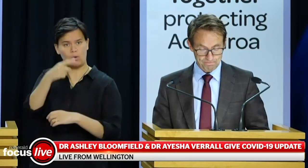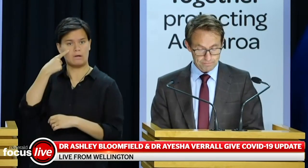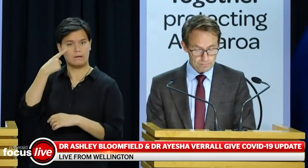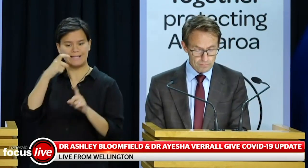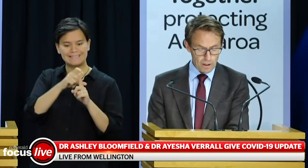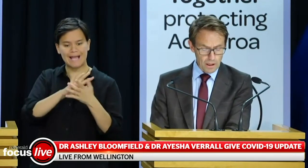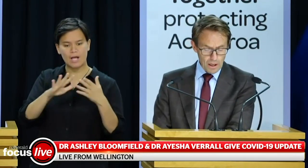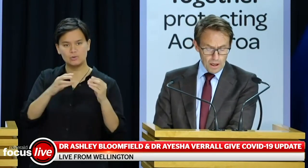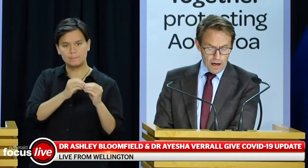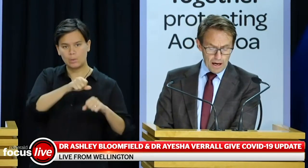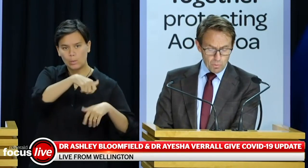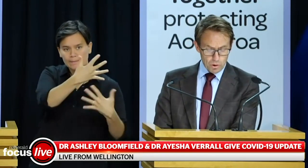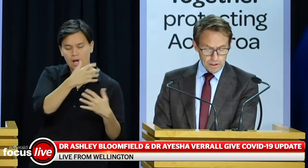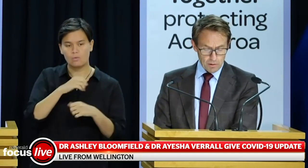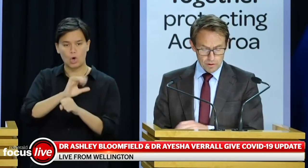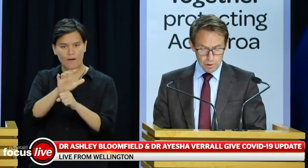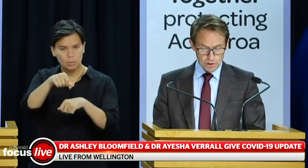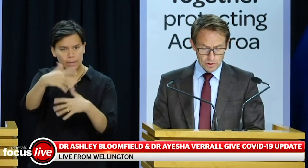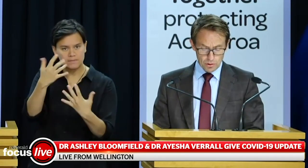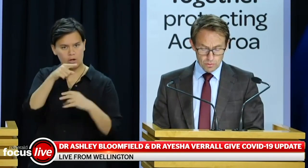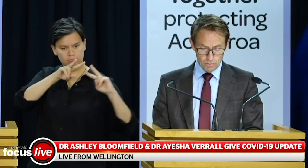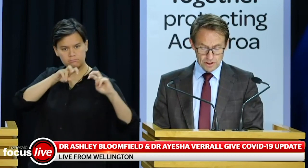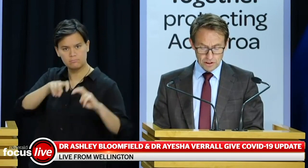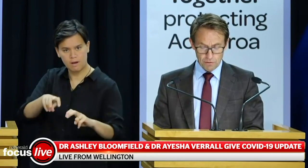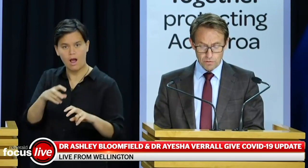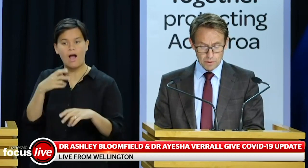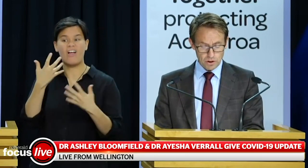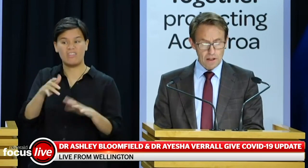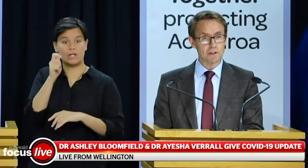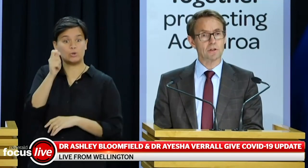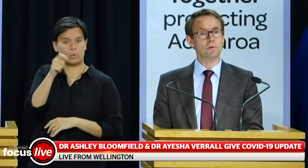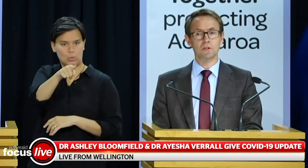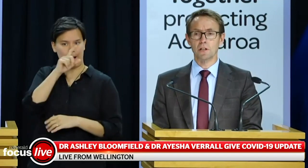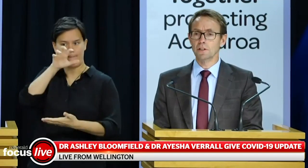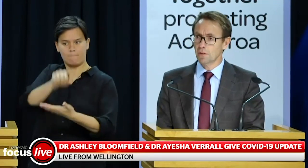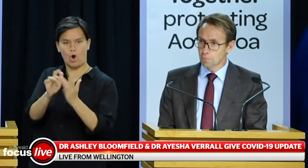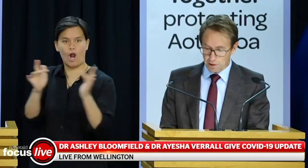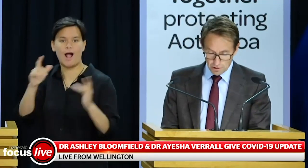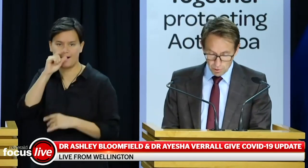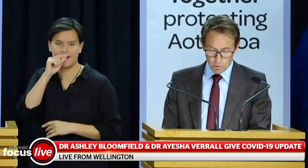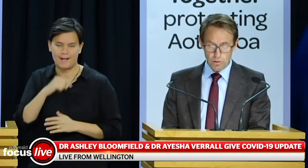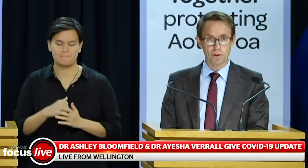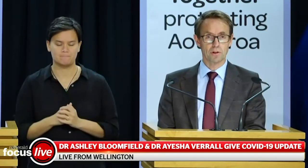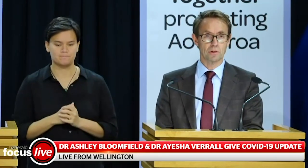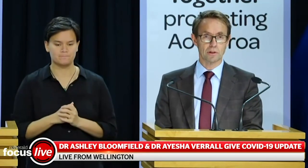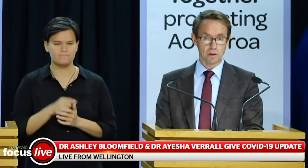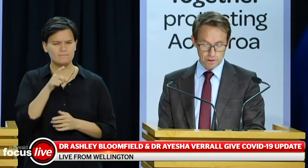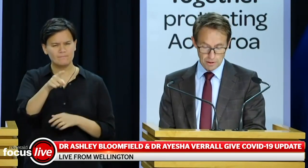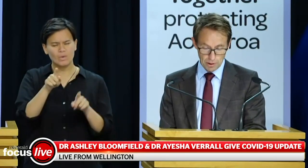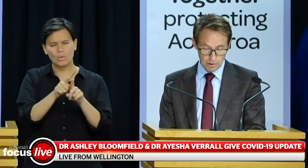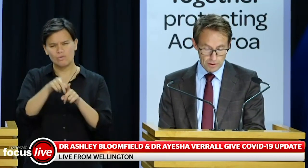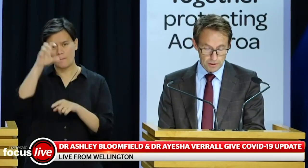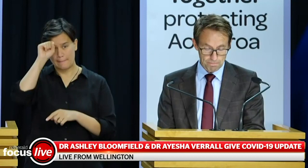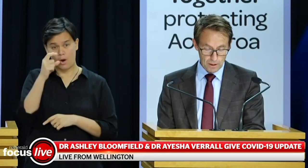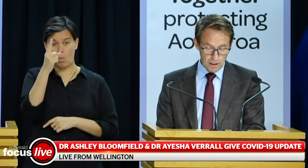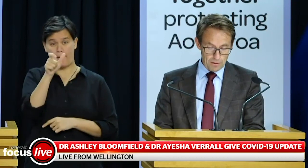website. A word now on the person who recently flew from Australia to New Zealand, having been in Perth during the